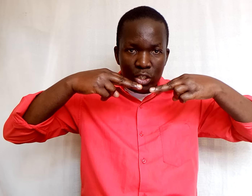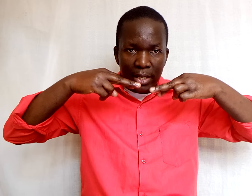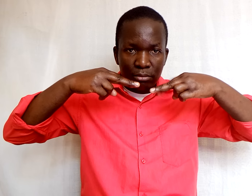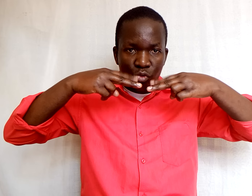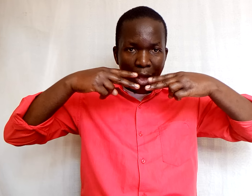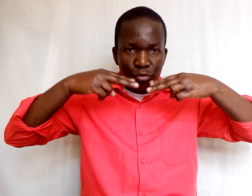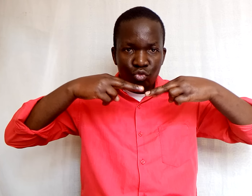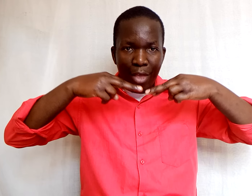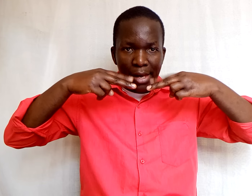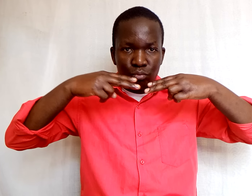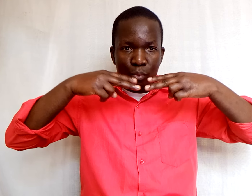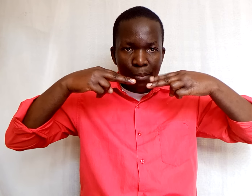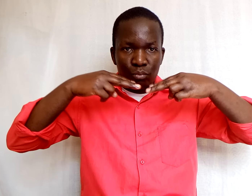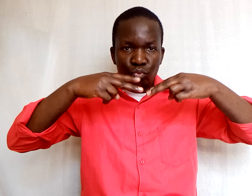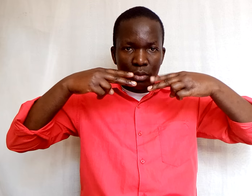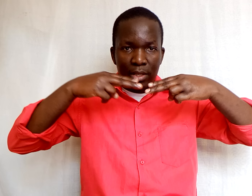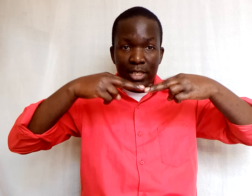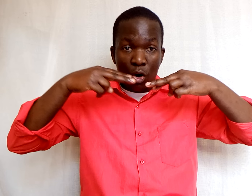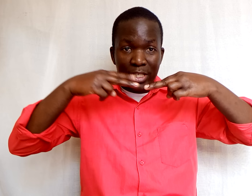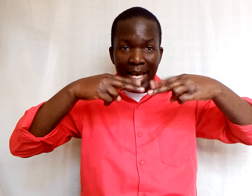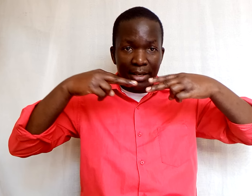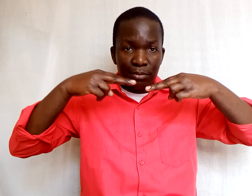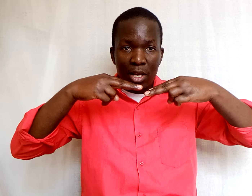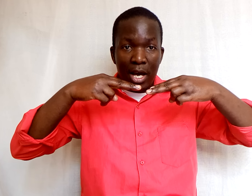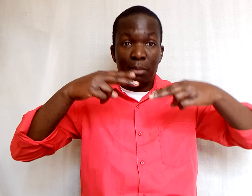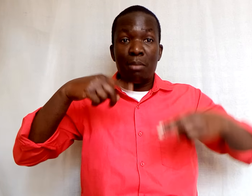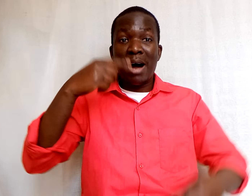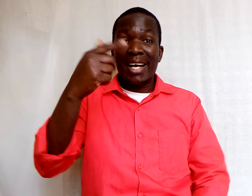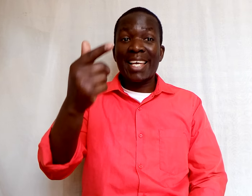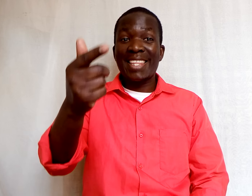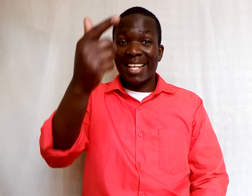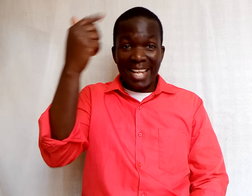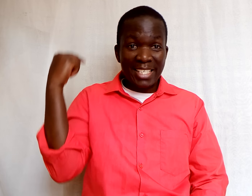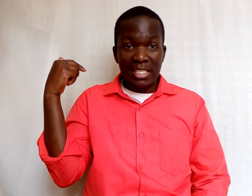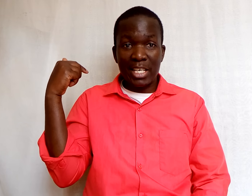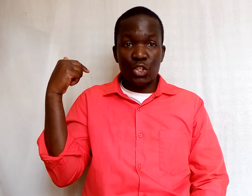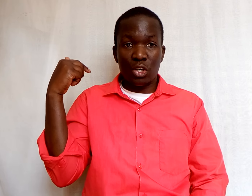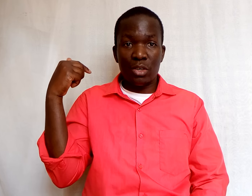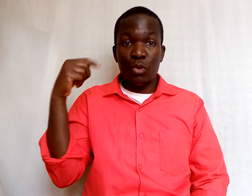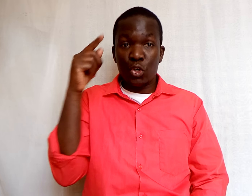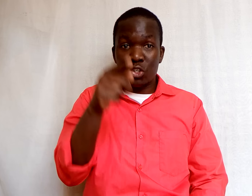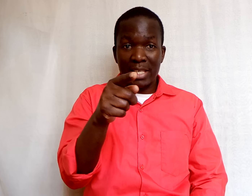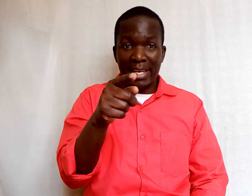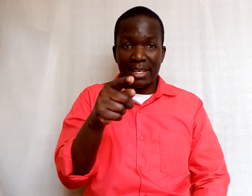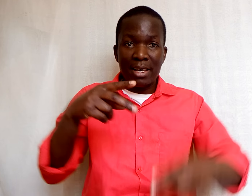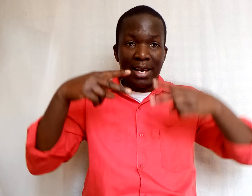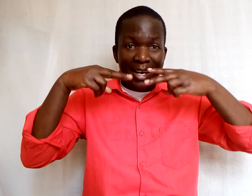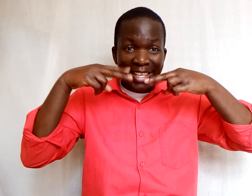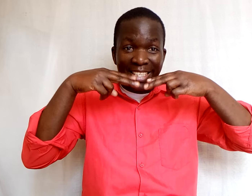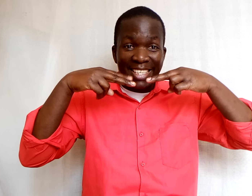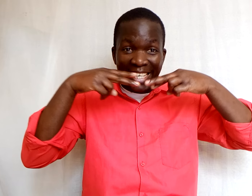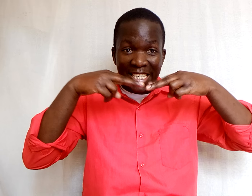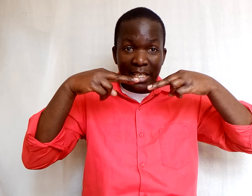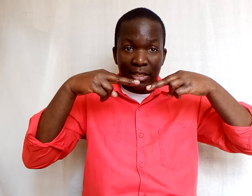hotel. This is the hotel. Remember, in the last session, we also said this is eating,